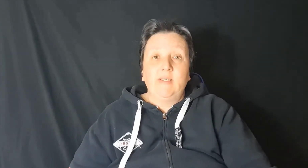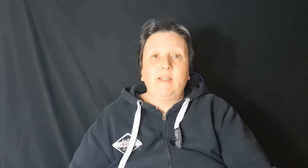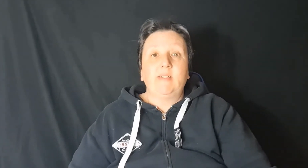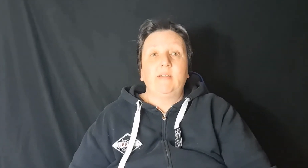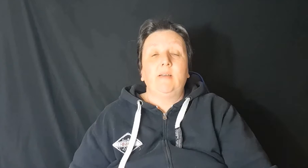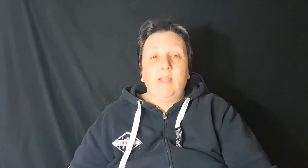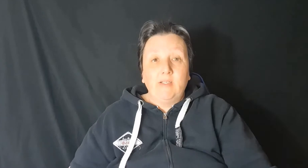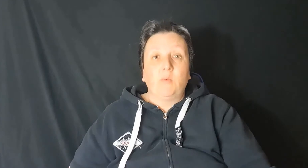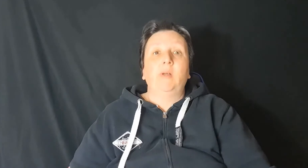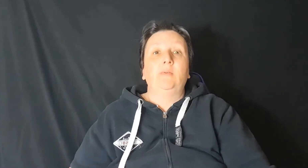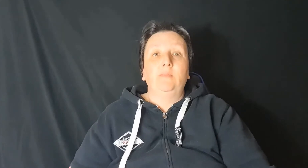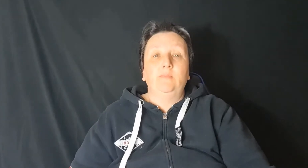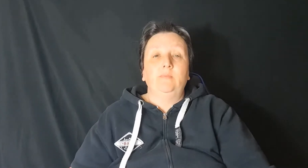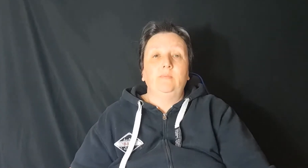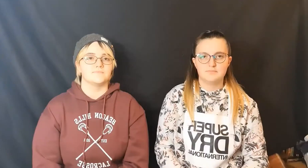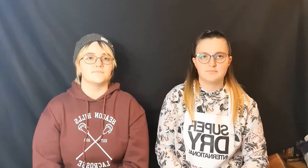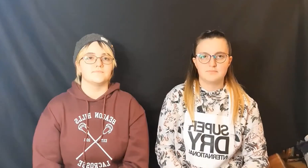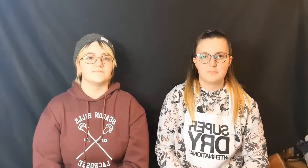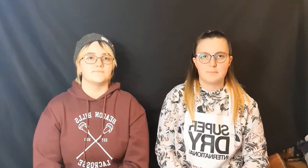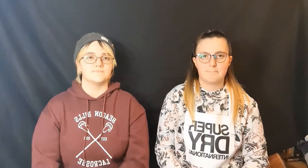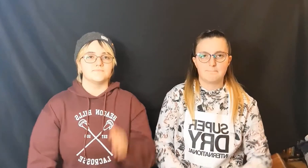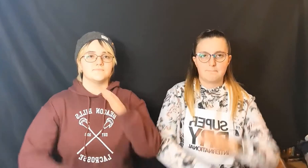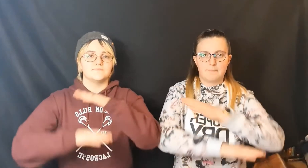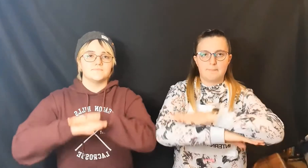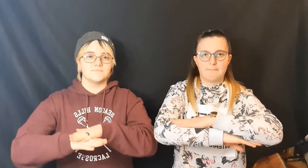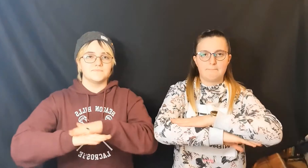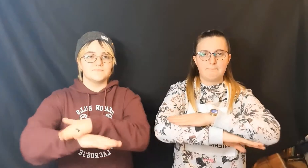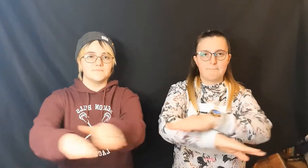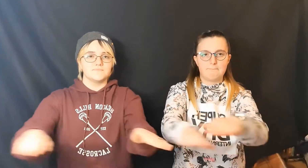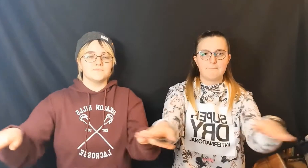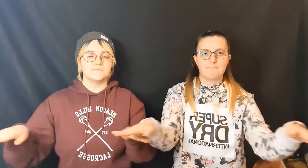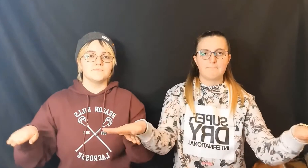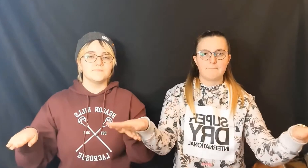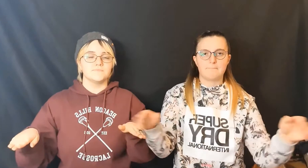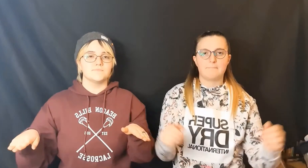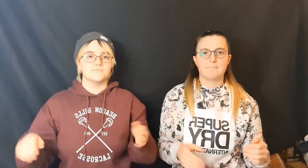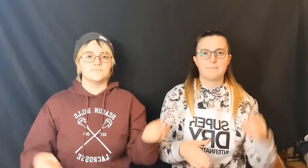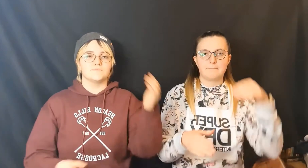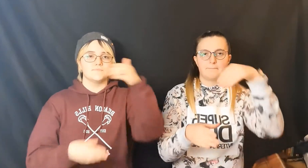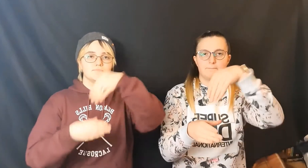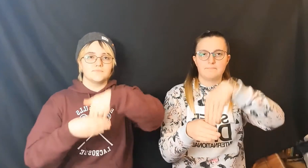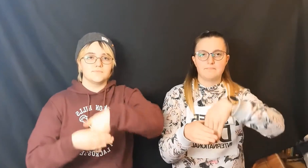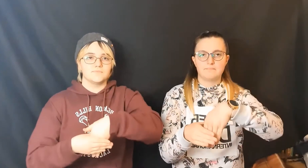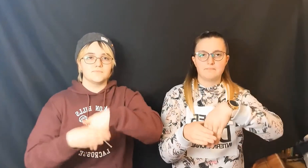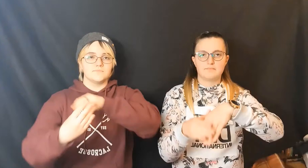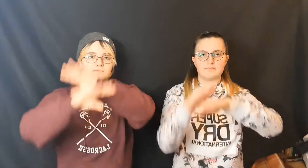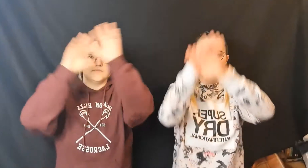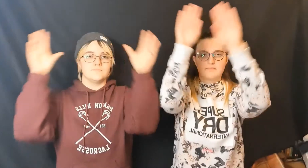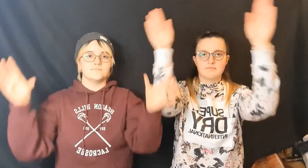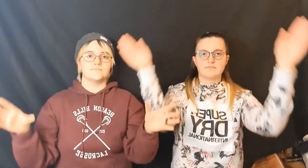it. His will. On earth as it is in heaven.